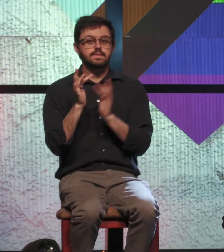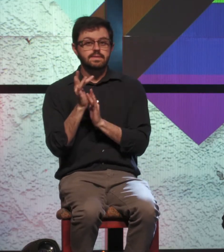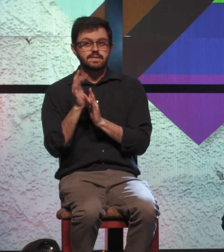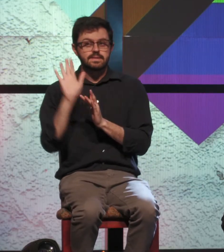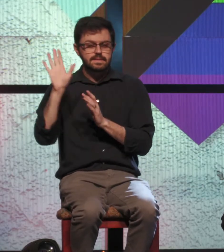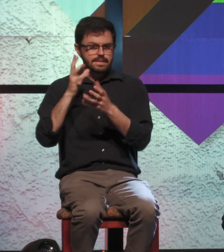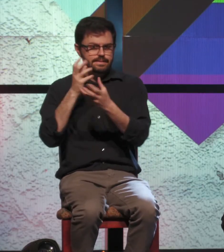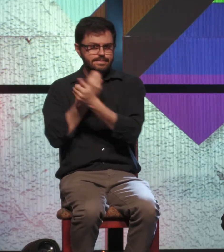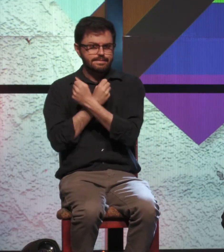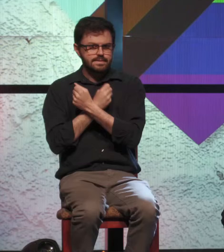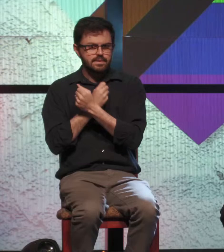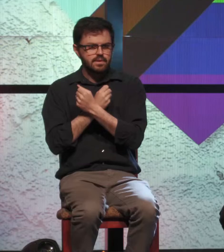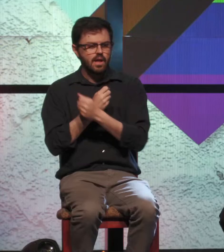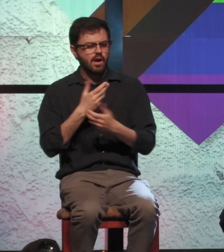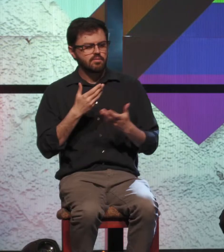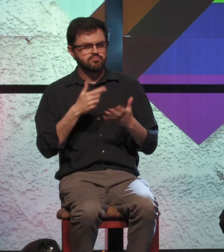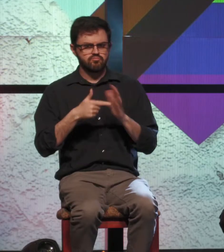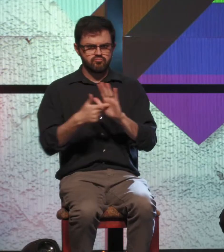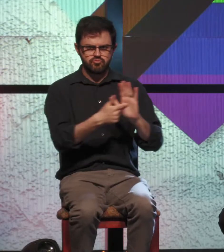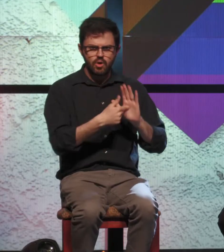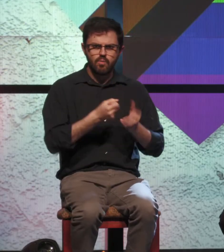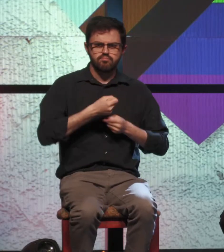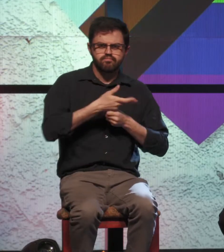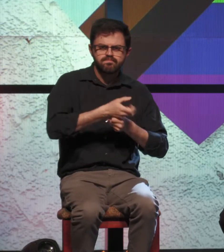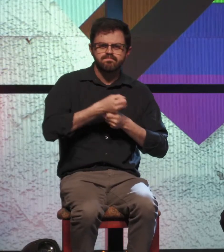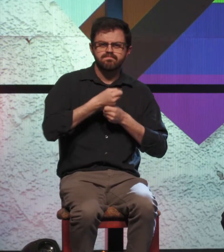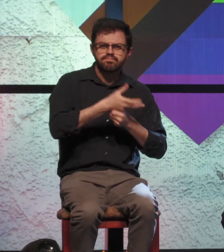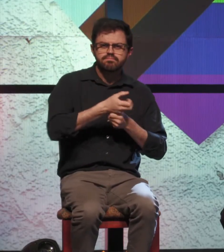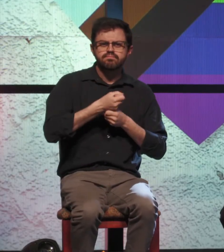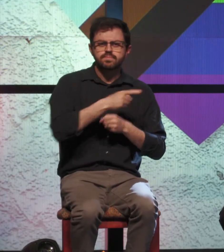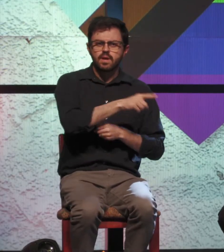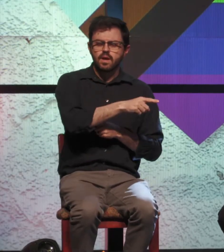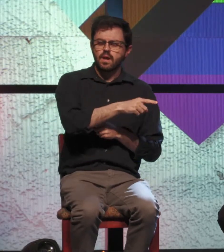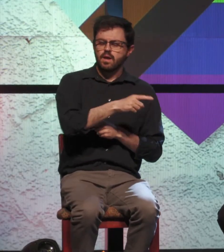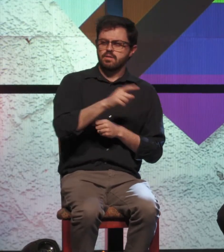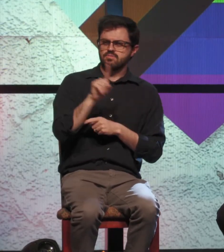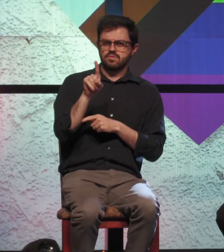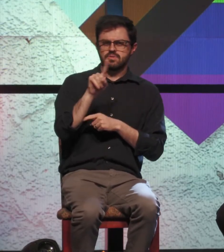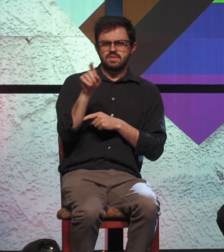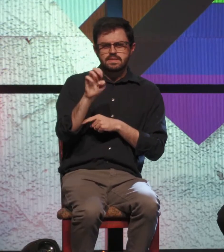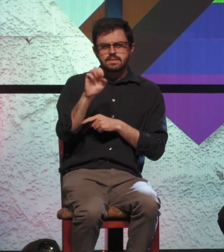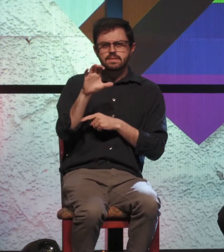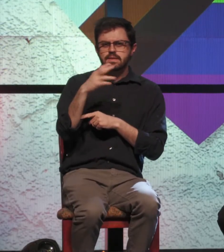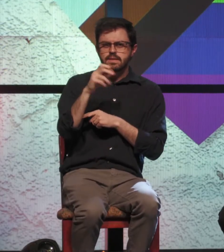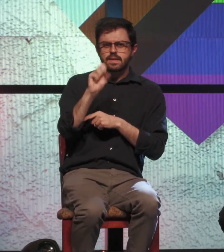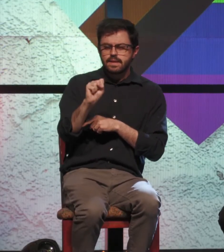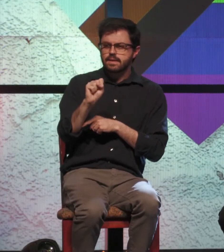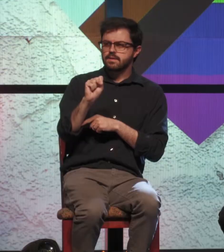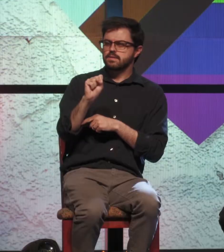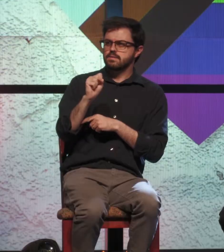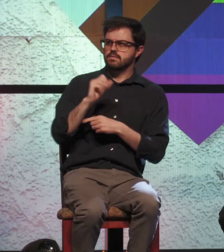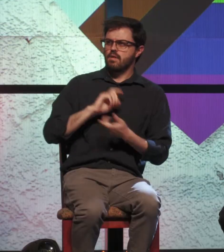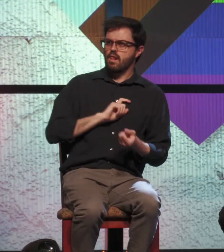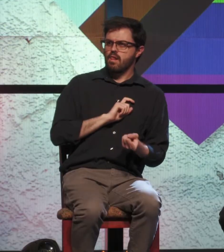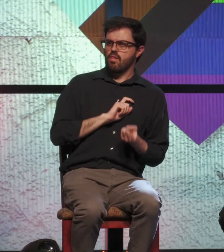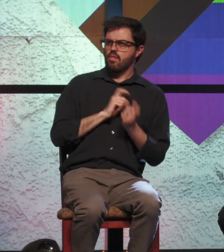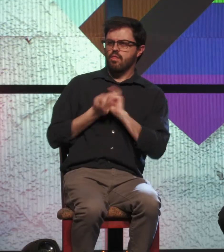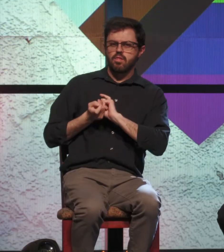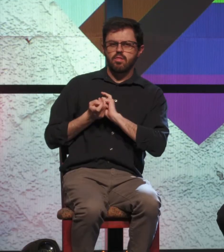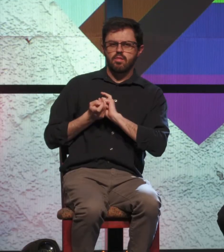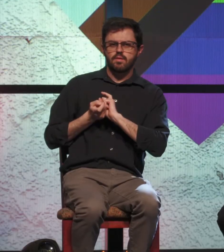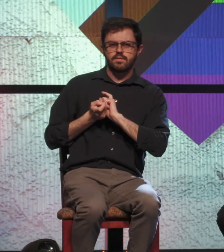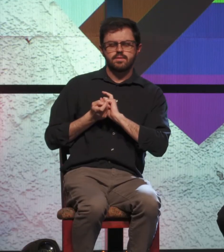it overwhelmed that lie of separation, and it transformed Zacchaeus. And we really said that authentic,